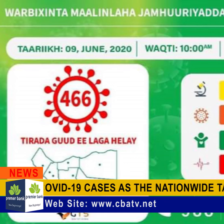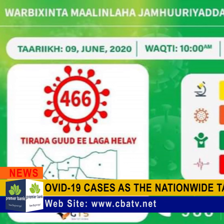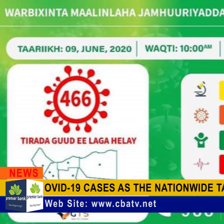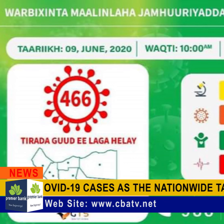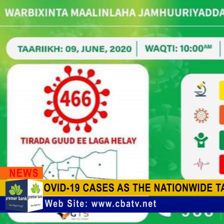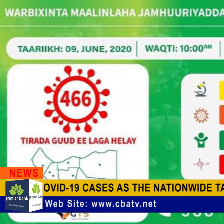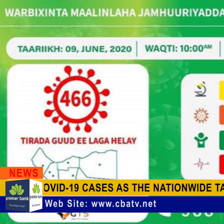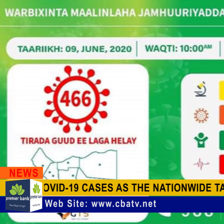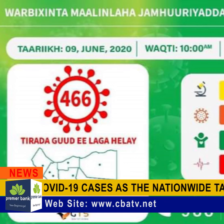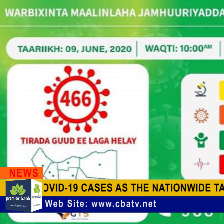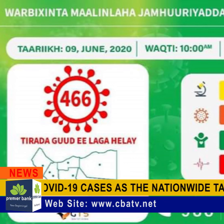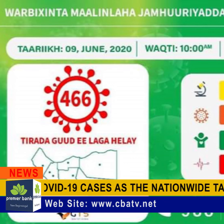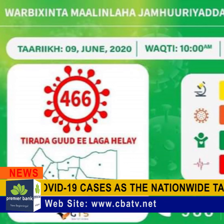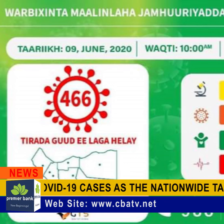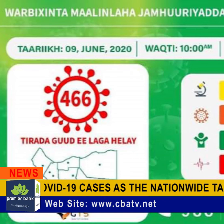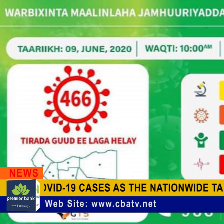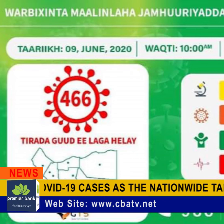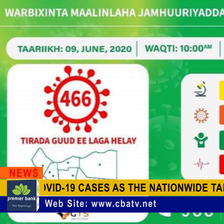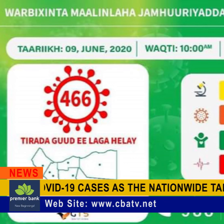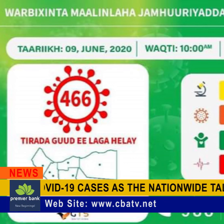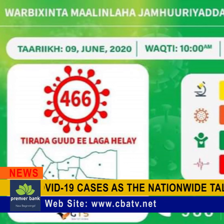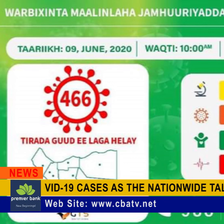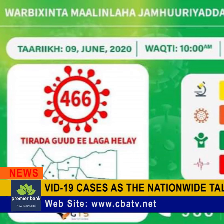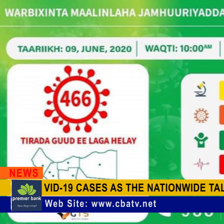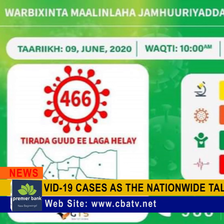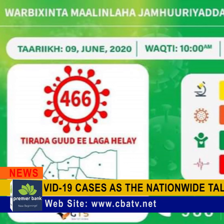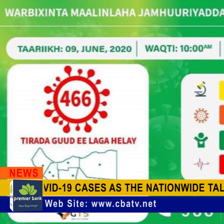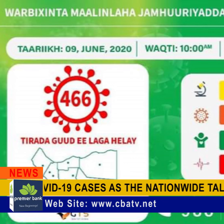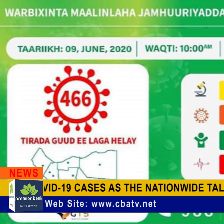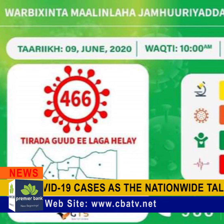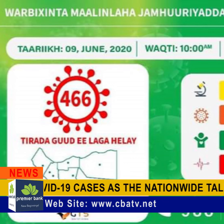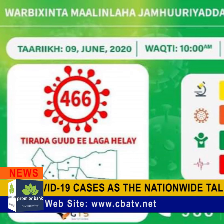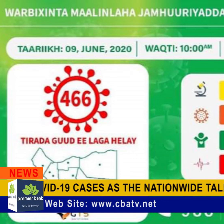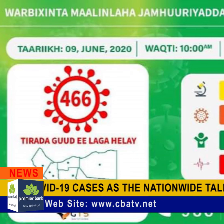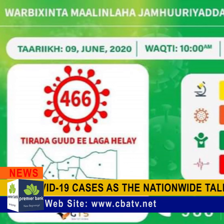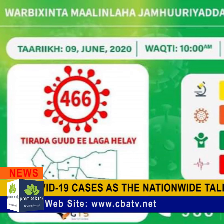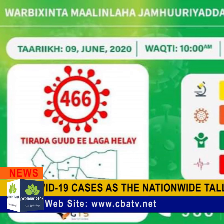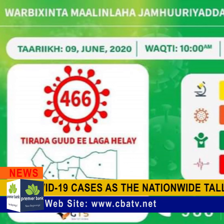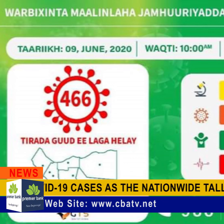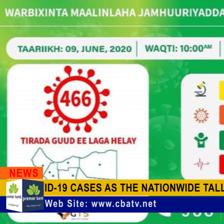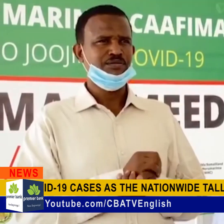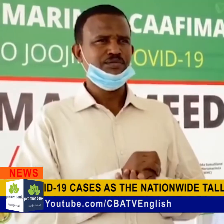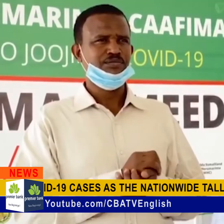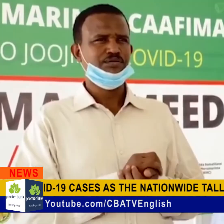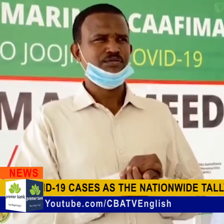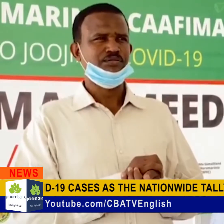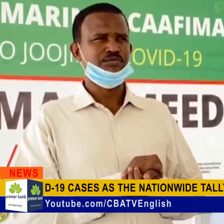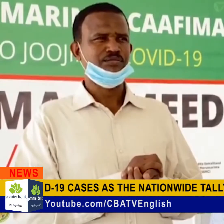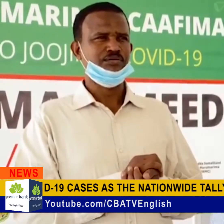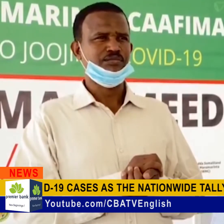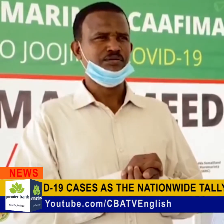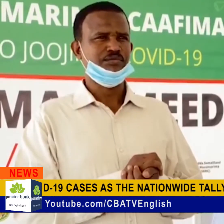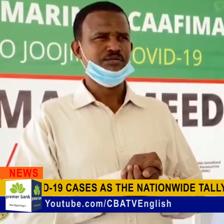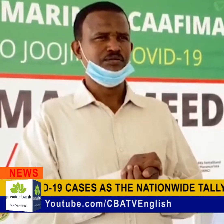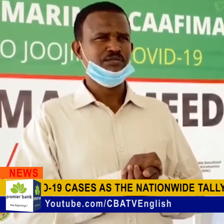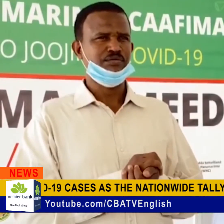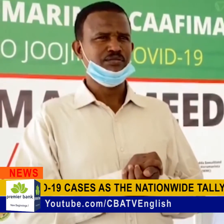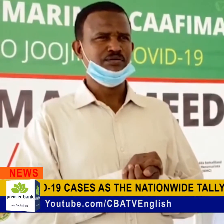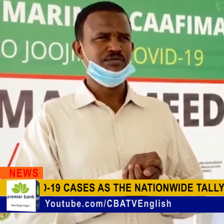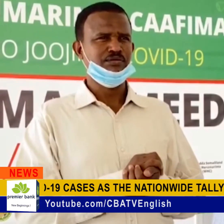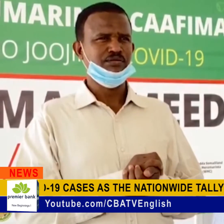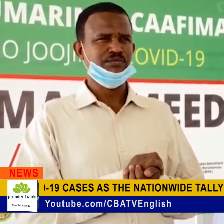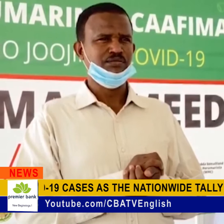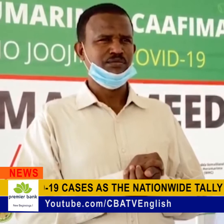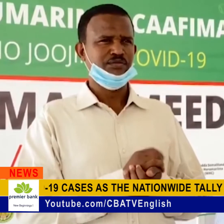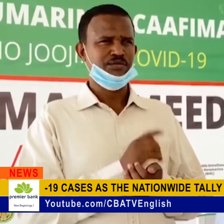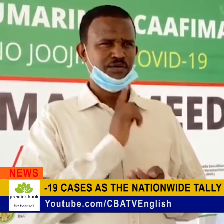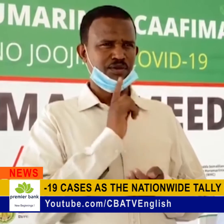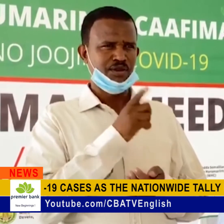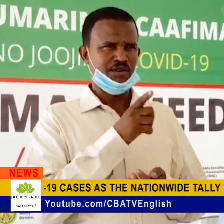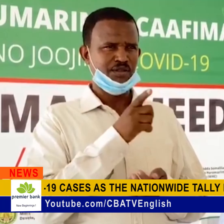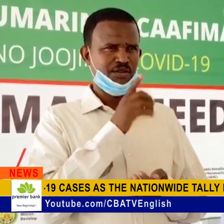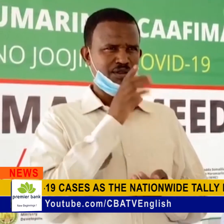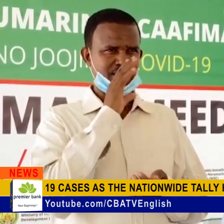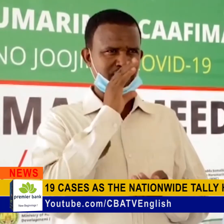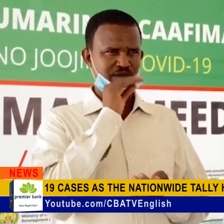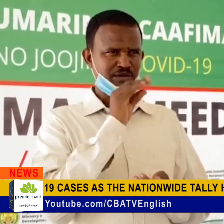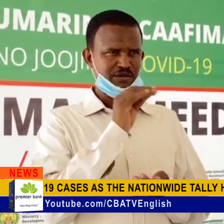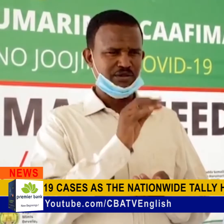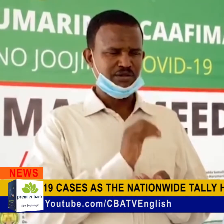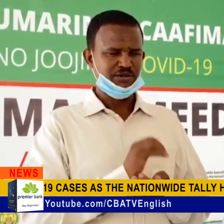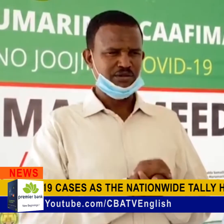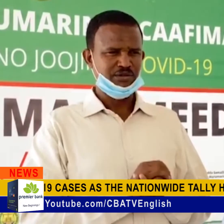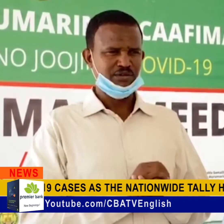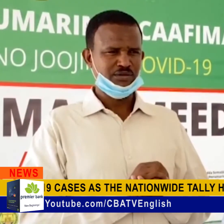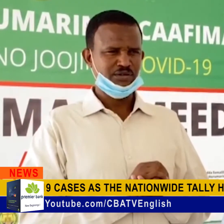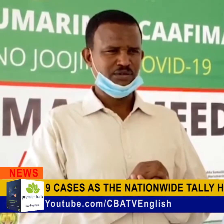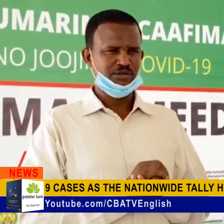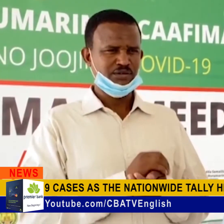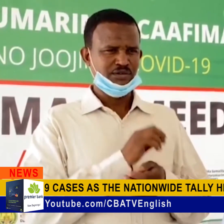from Hargeisa city has succumbed due to COVID-19 related complications. According to Somaliland's health ministry COVID-19 stats